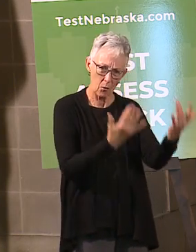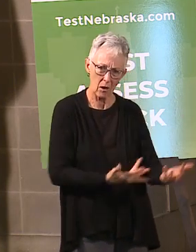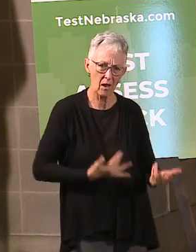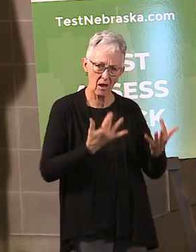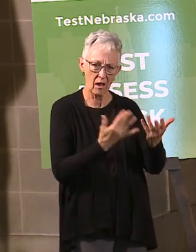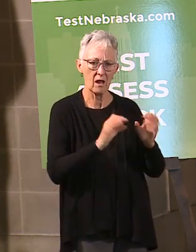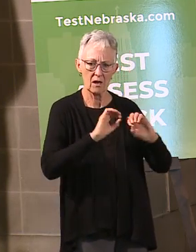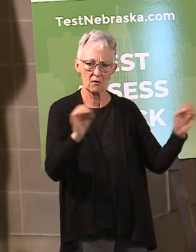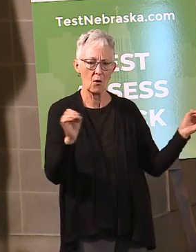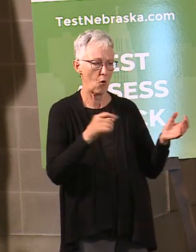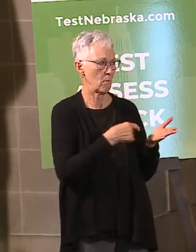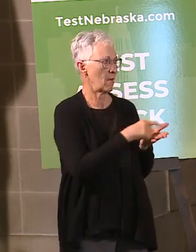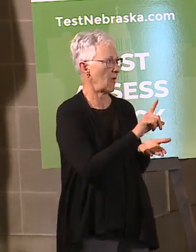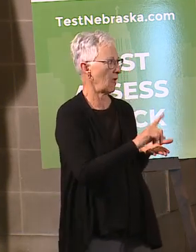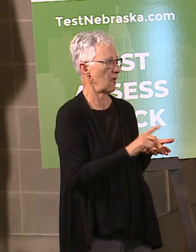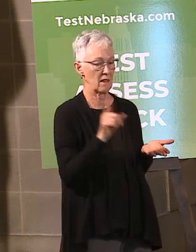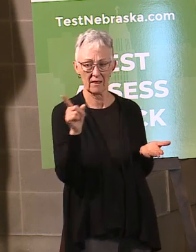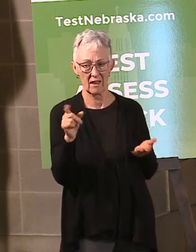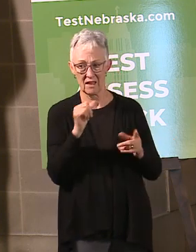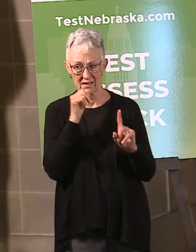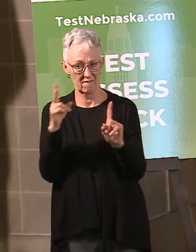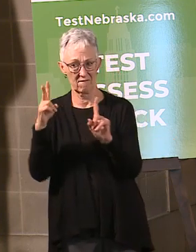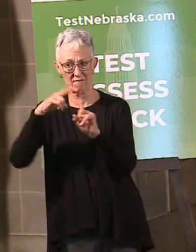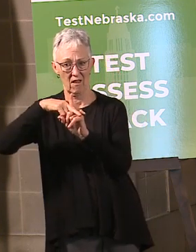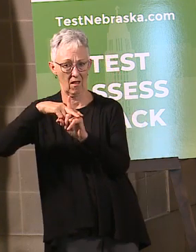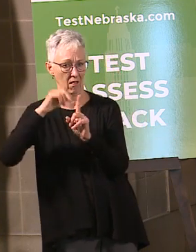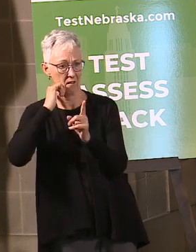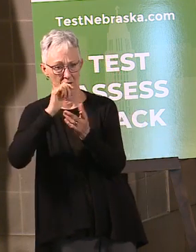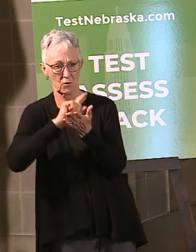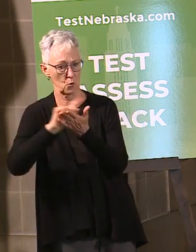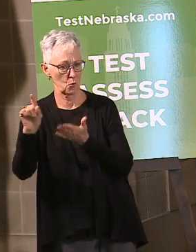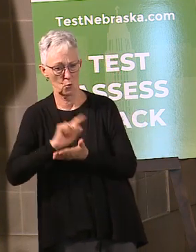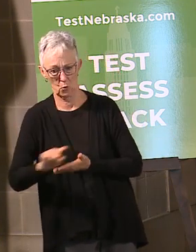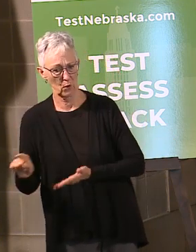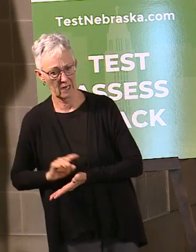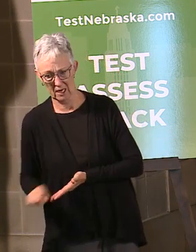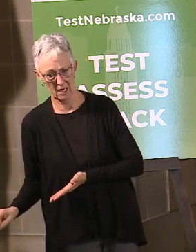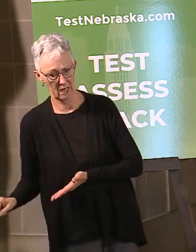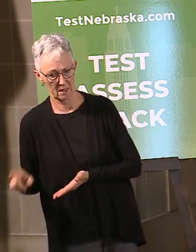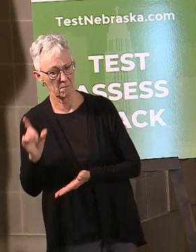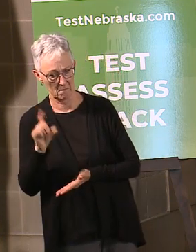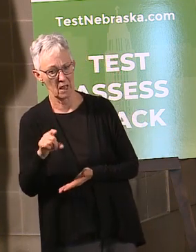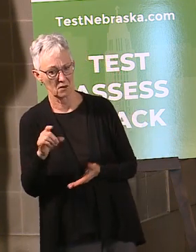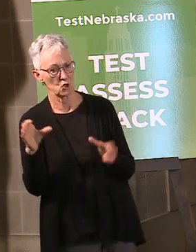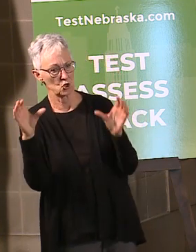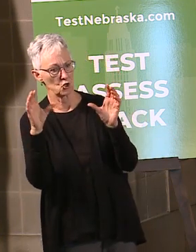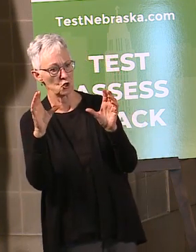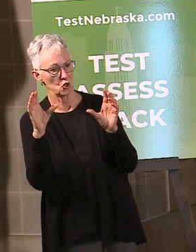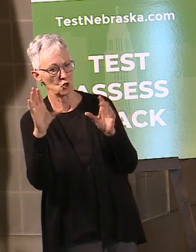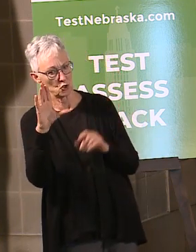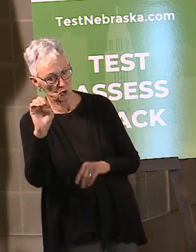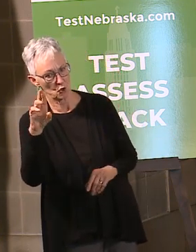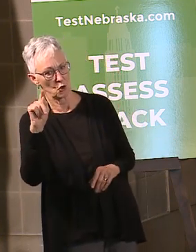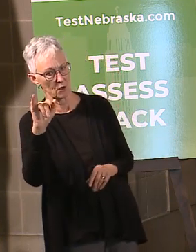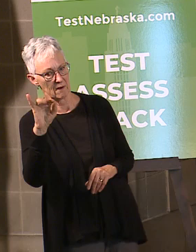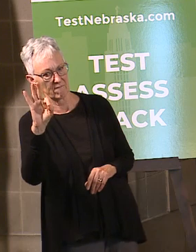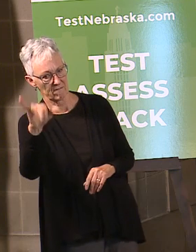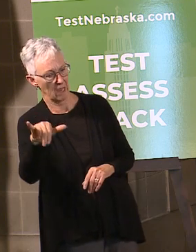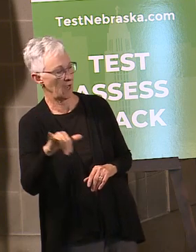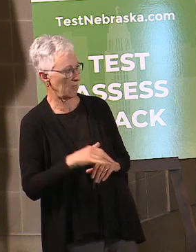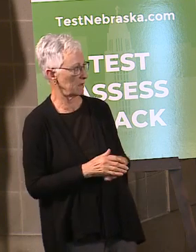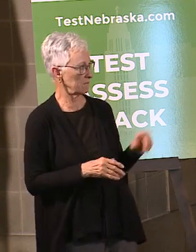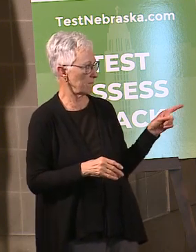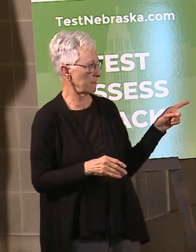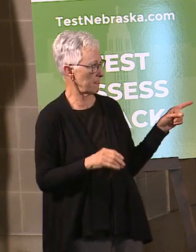and they had never filed a weekly certification. And They can file that online, is that right, John? they can file that online.